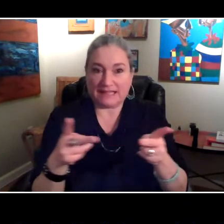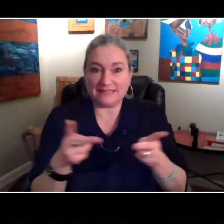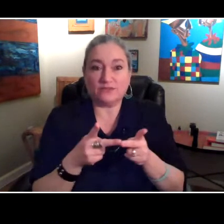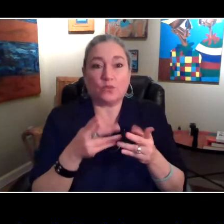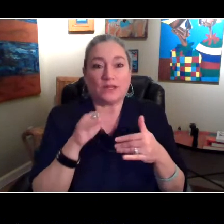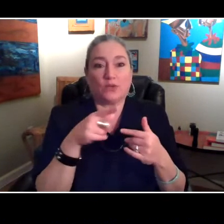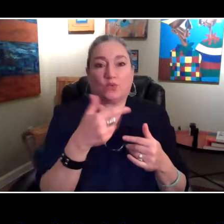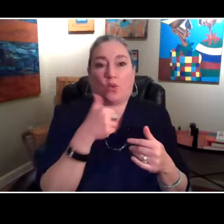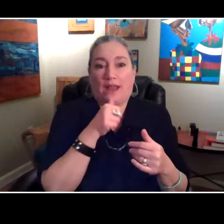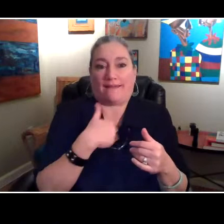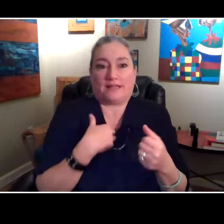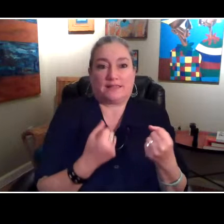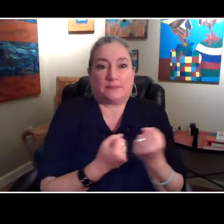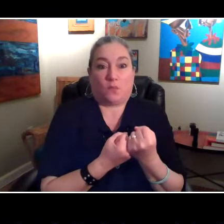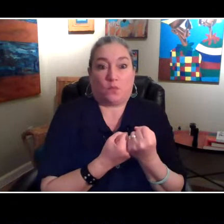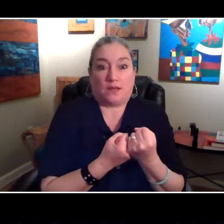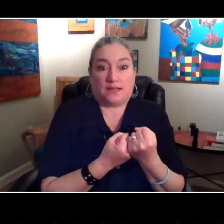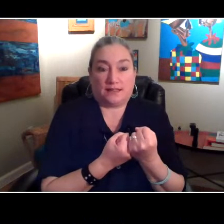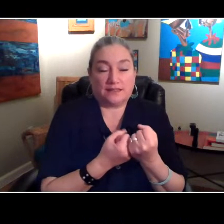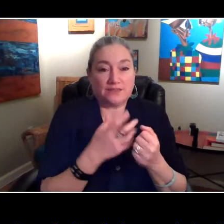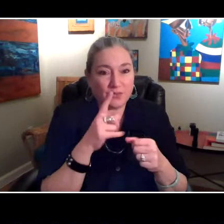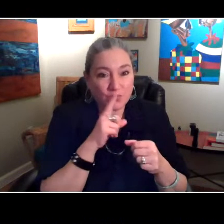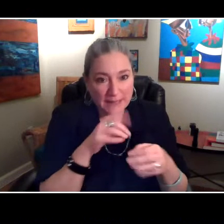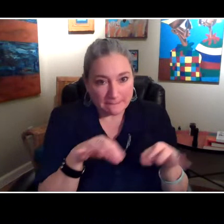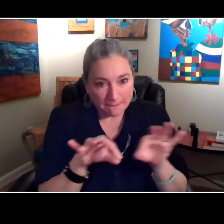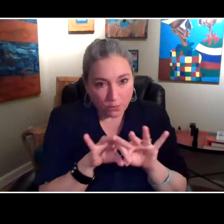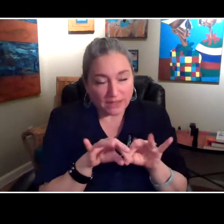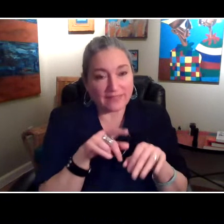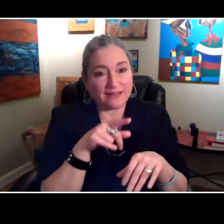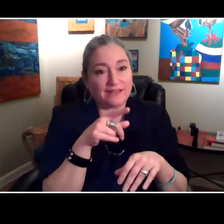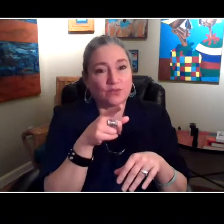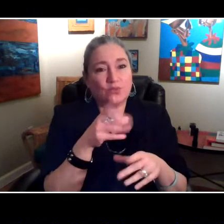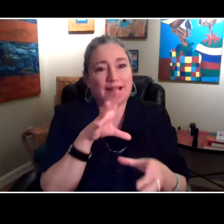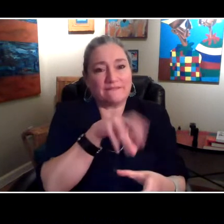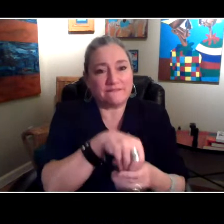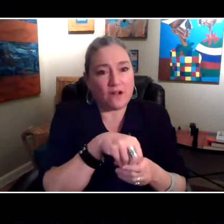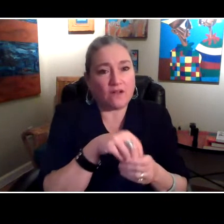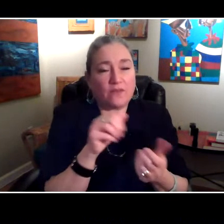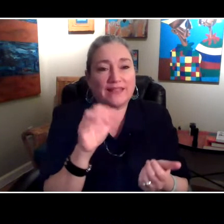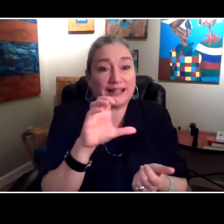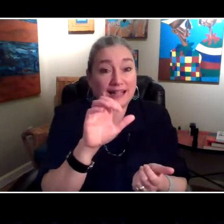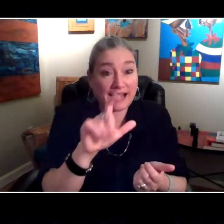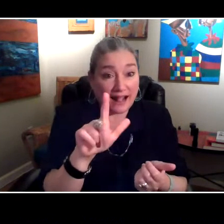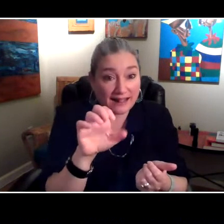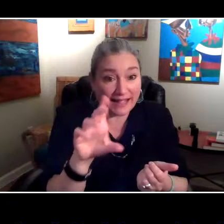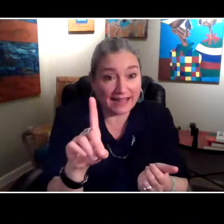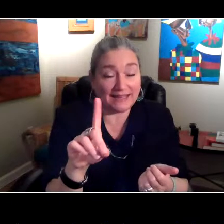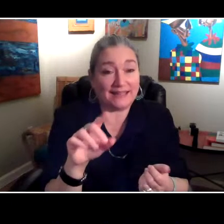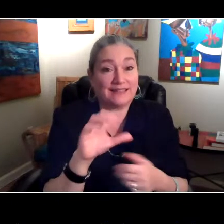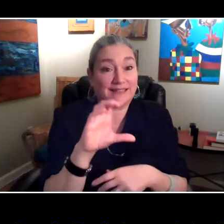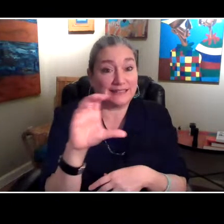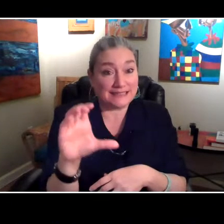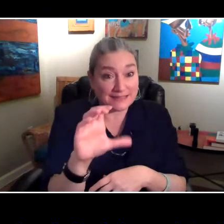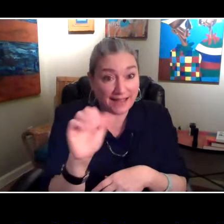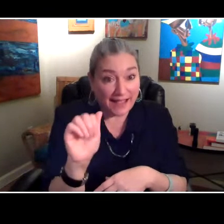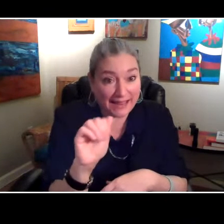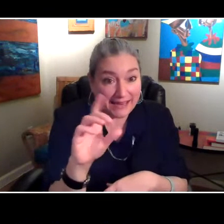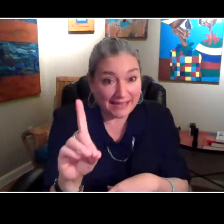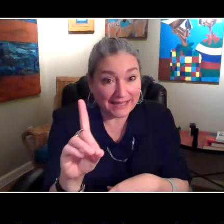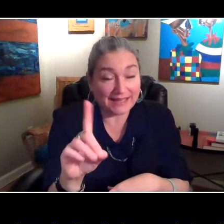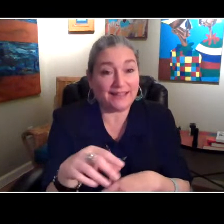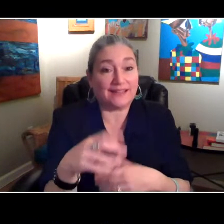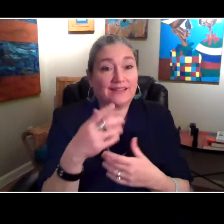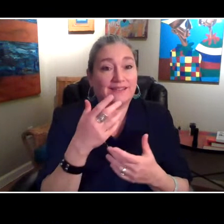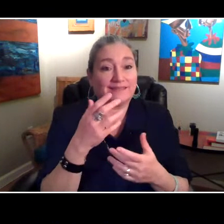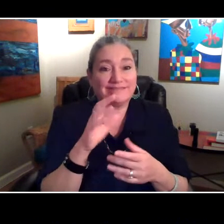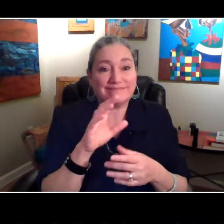I have definitely been in your position before, and it is a difficult place to hold, particularly without support. It's so